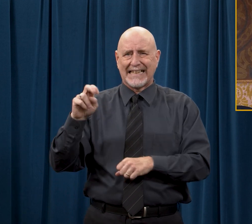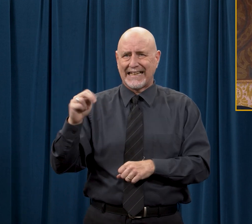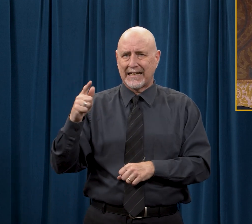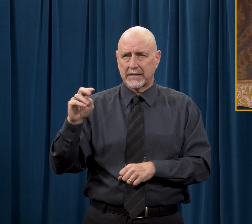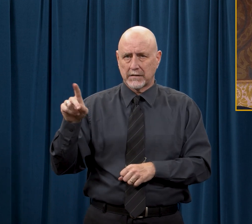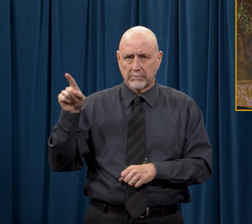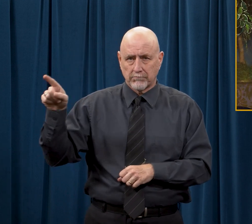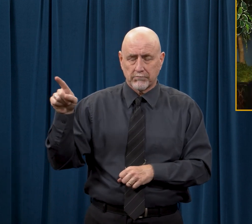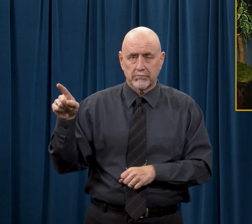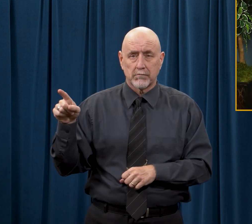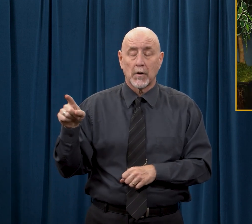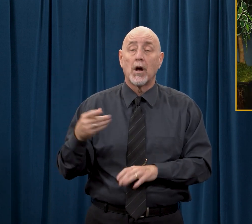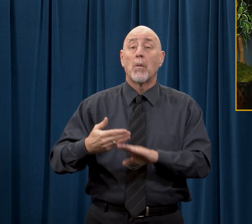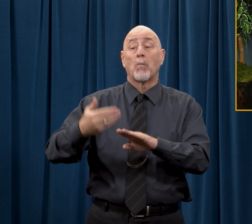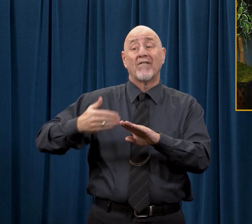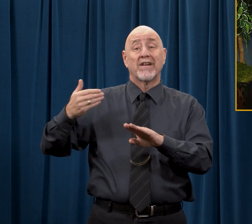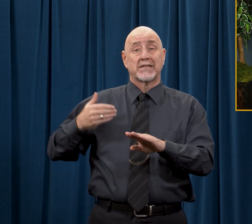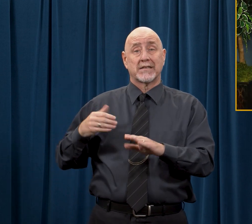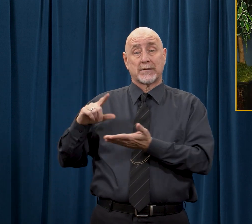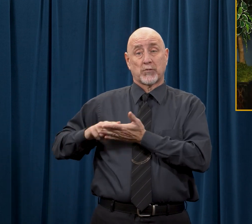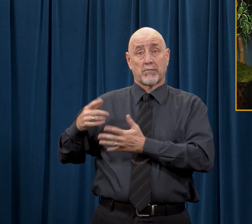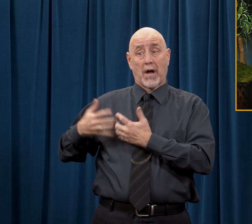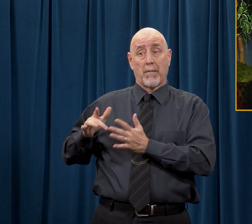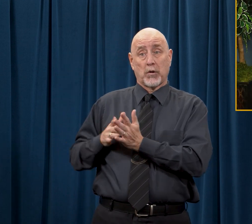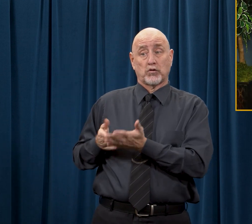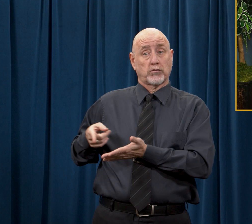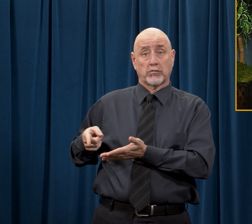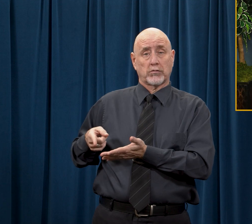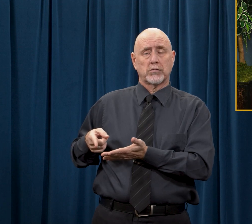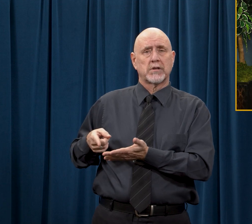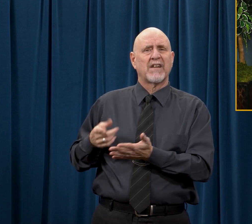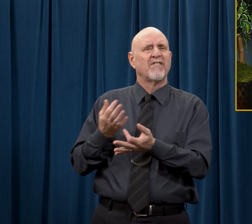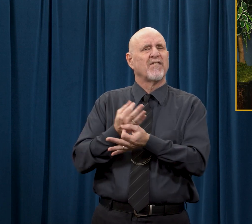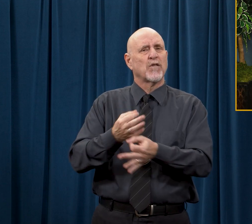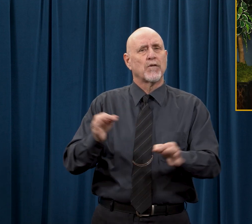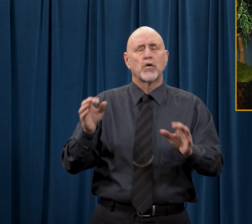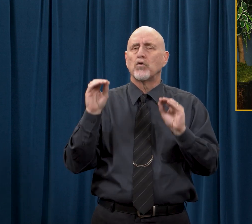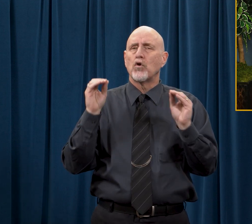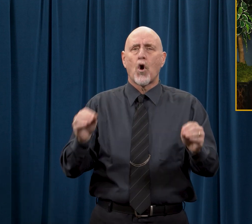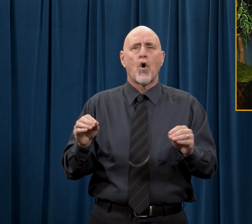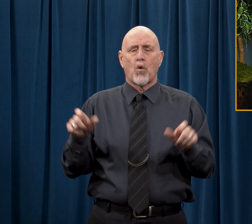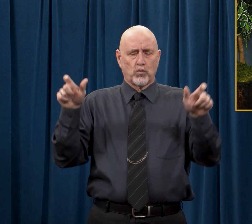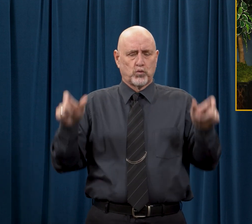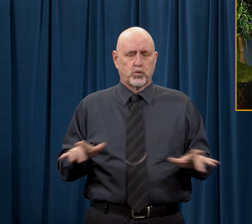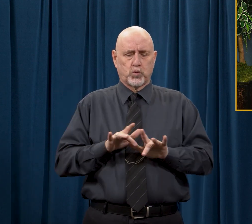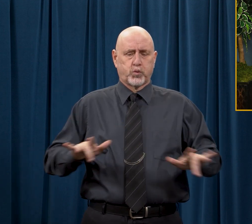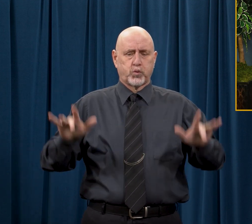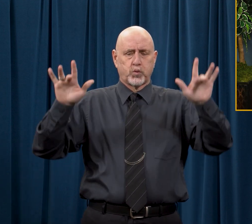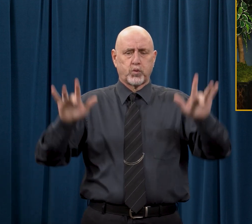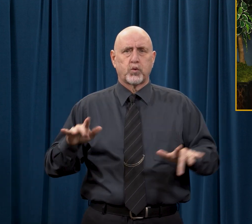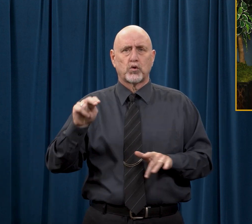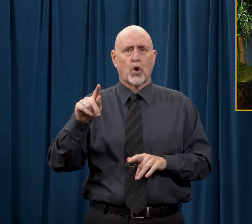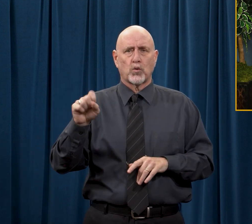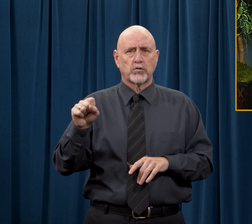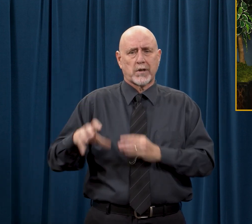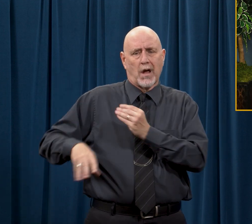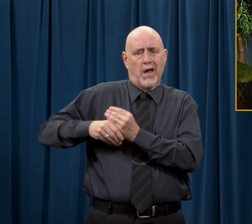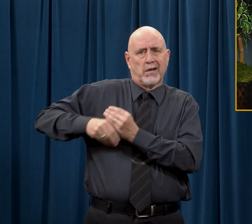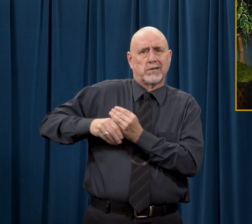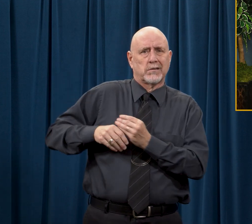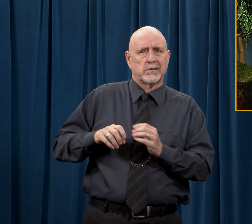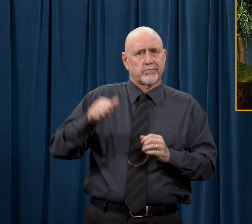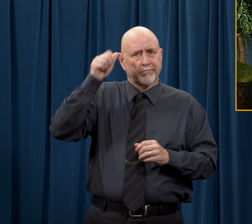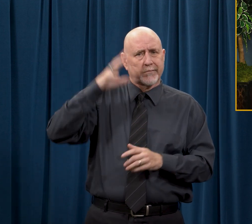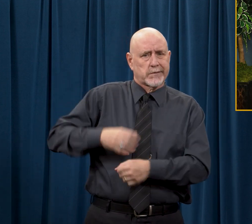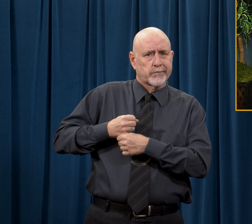could use. Unlike previously printed Bibles, it would be free of marginal notes. So it was not